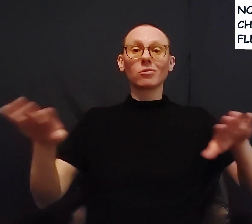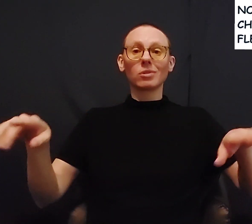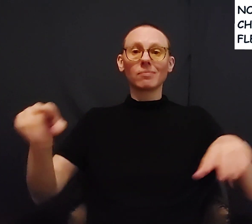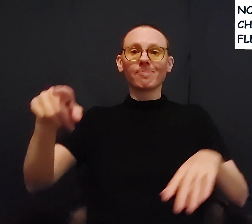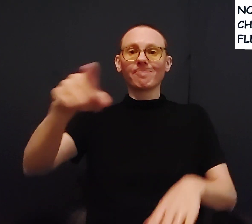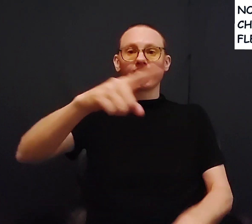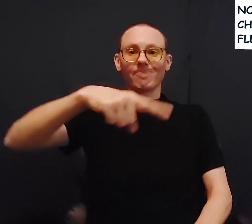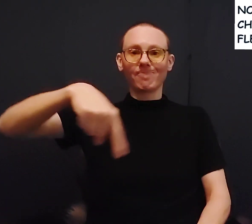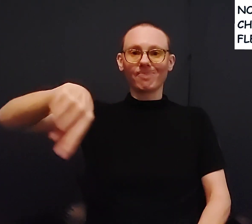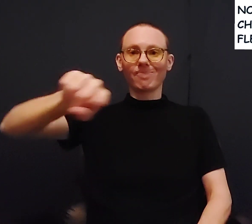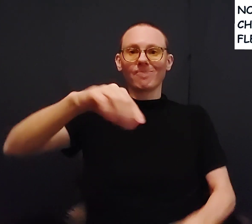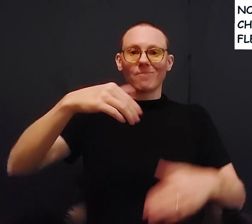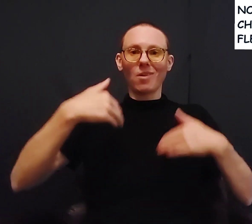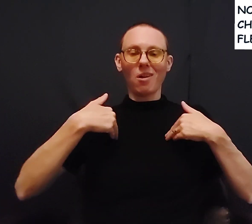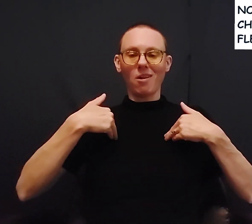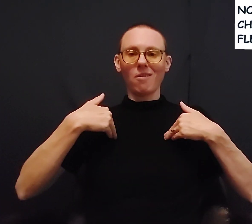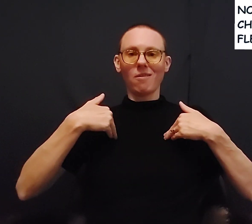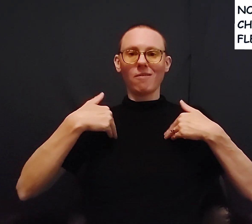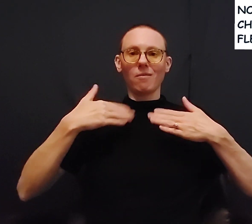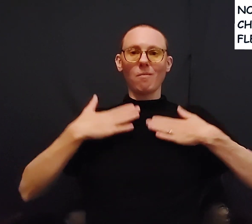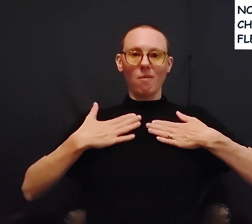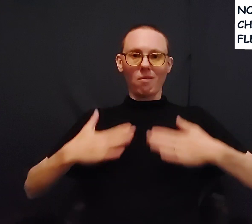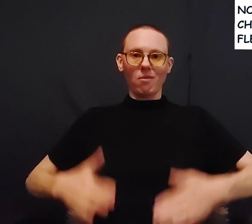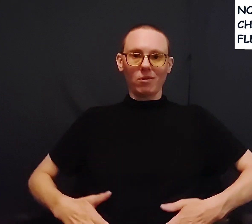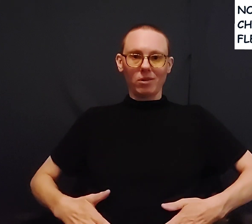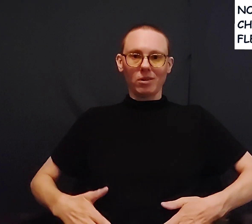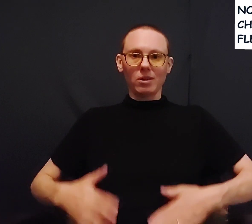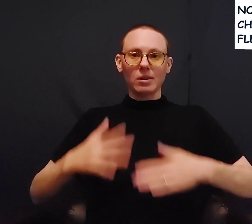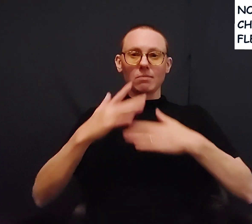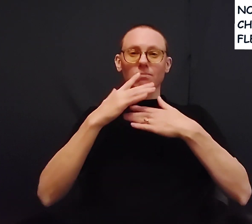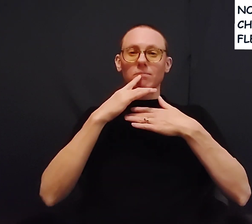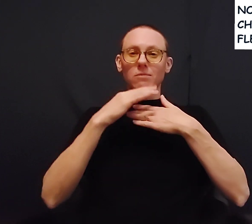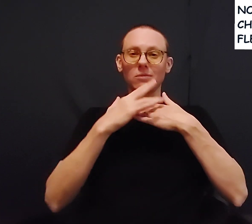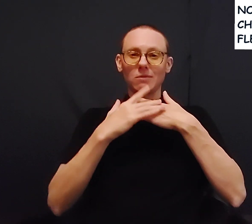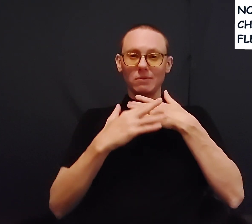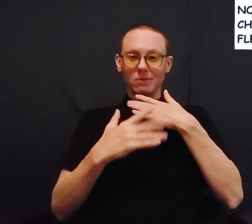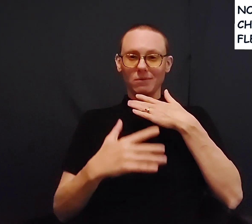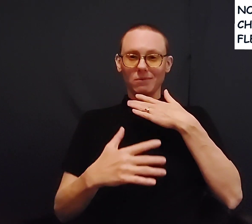Now, since the children have flesh and blood,